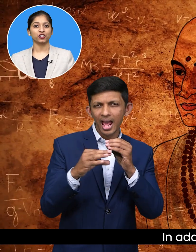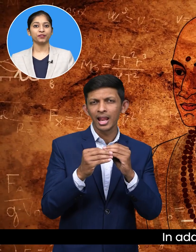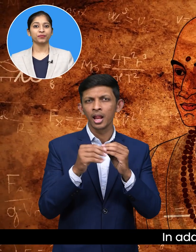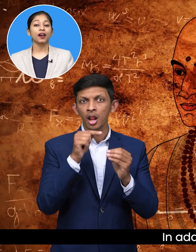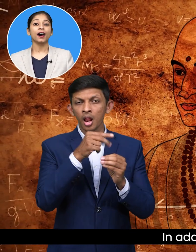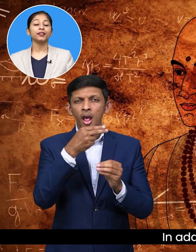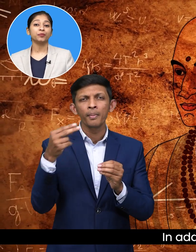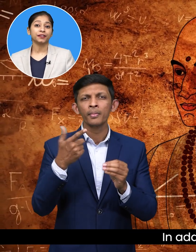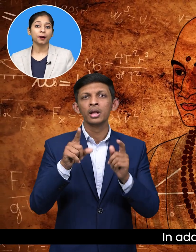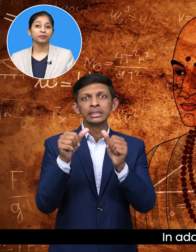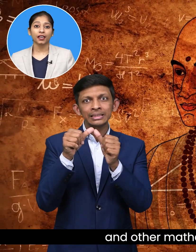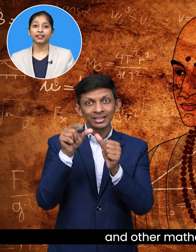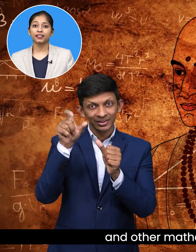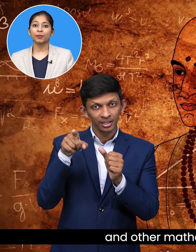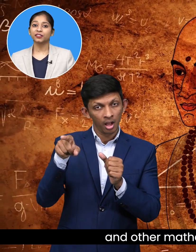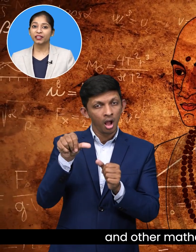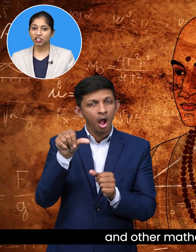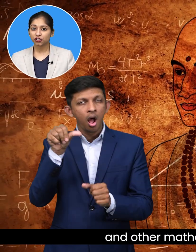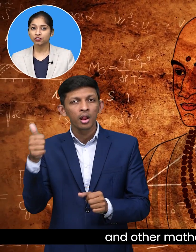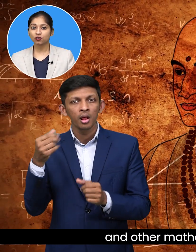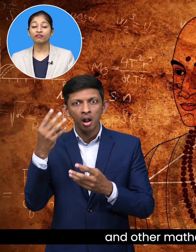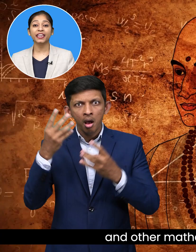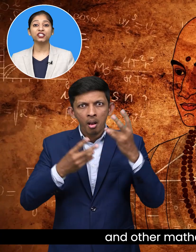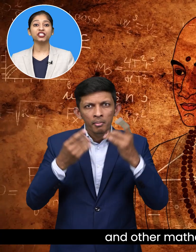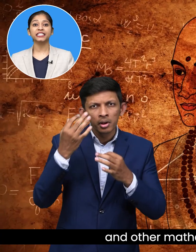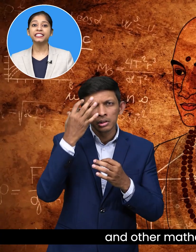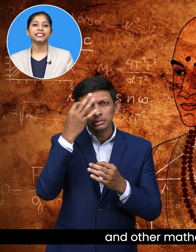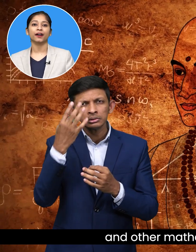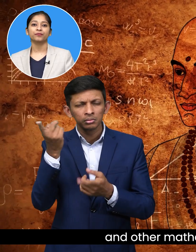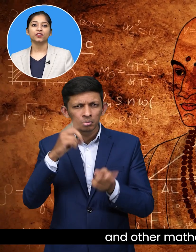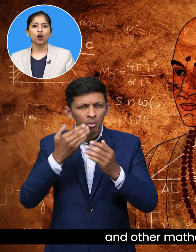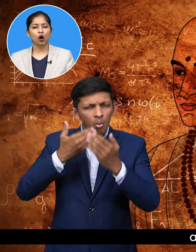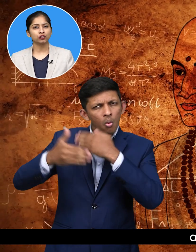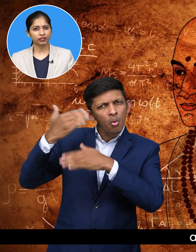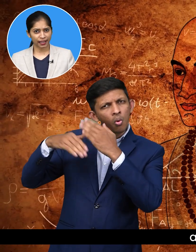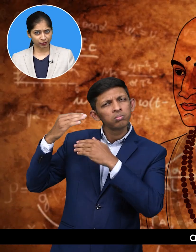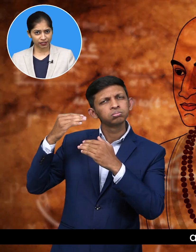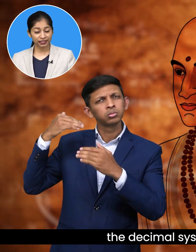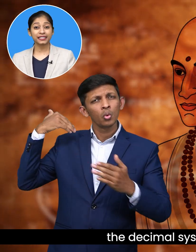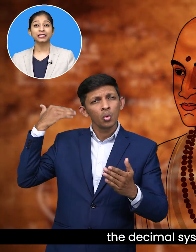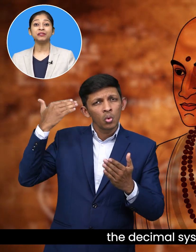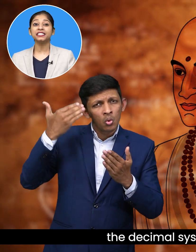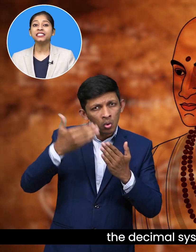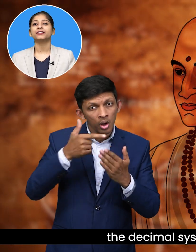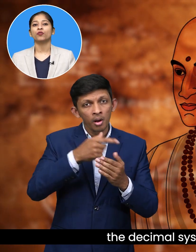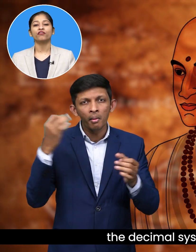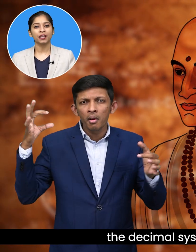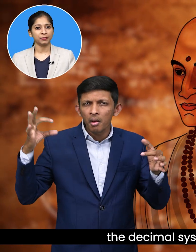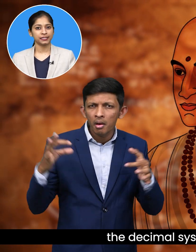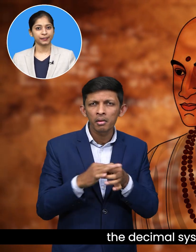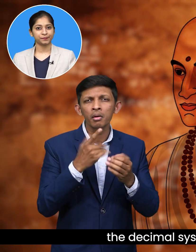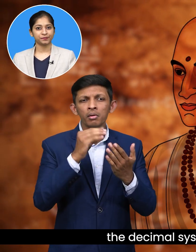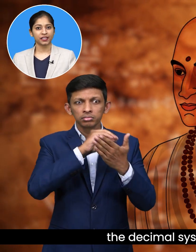In addition, Aryabhatta and other mathematicians of ancient India also adapted the decimal system